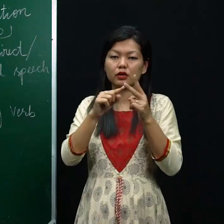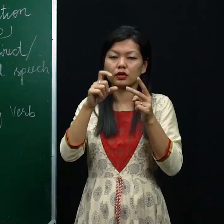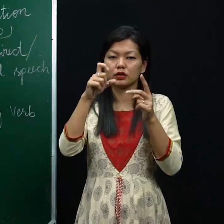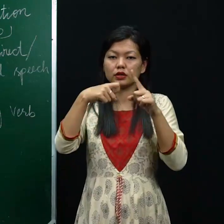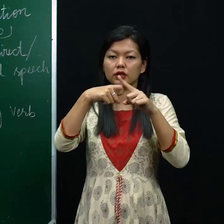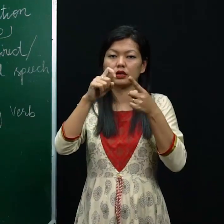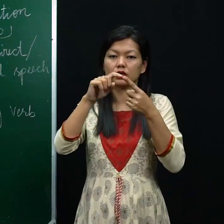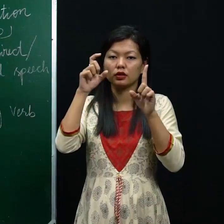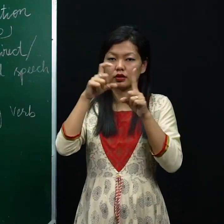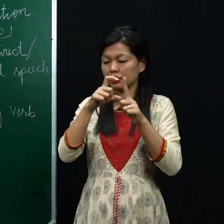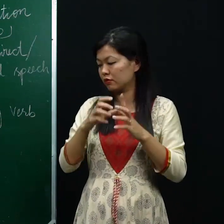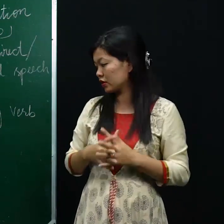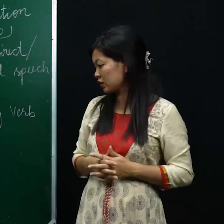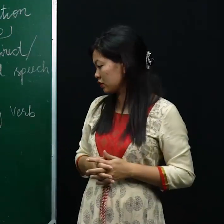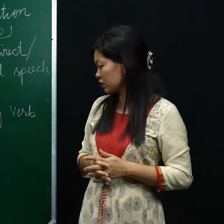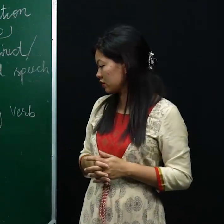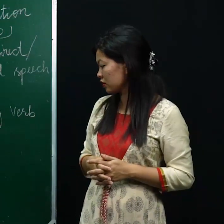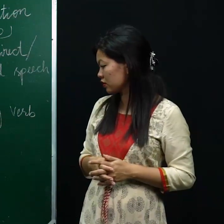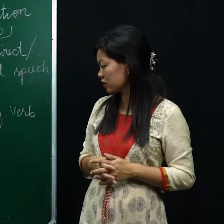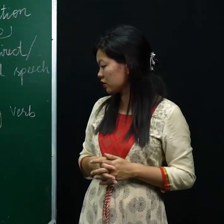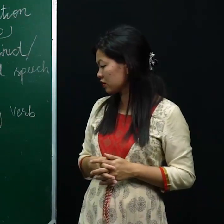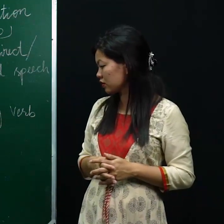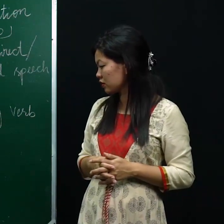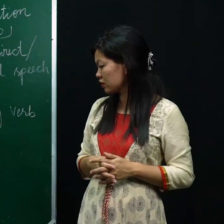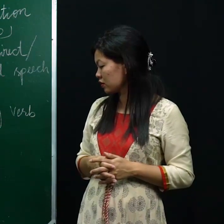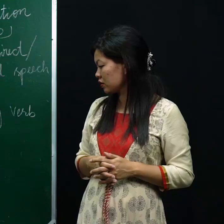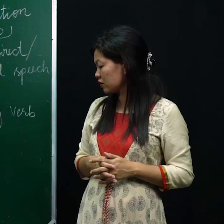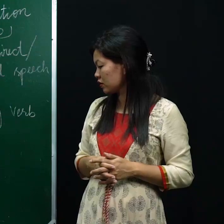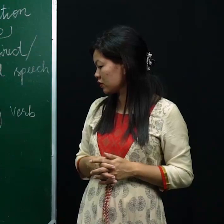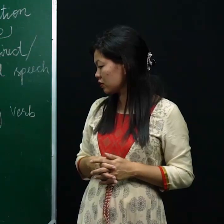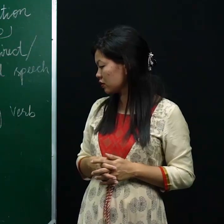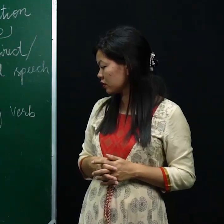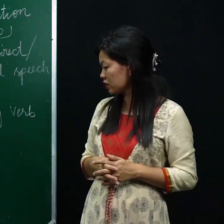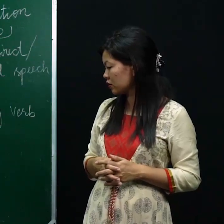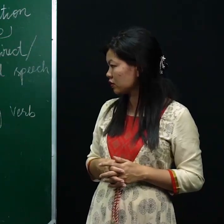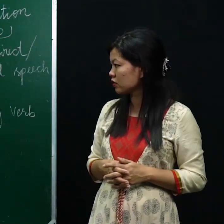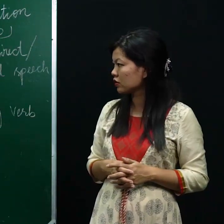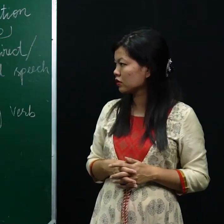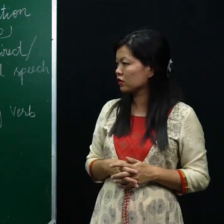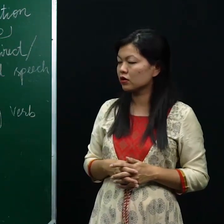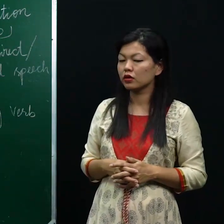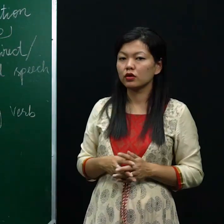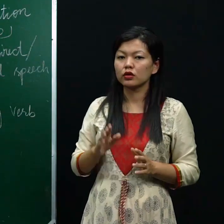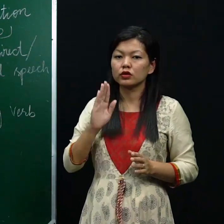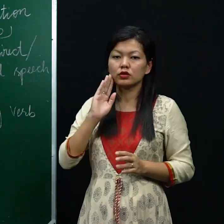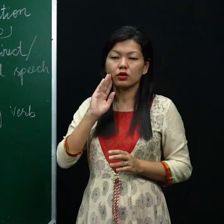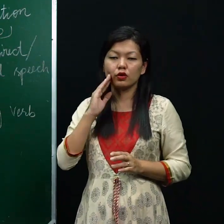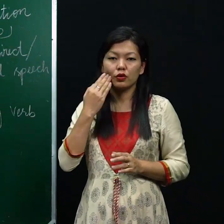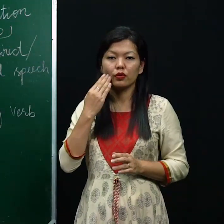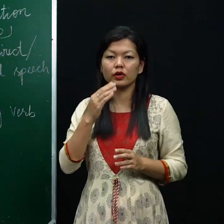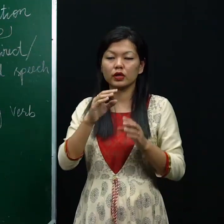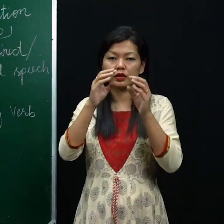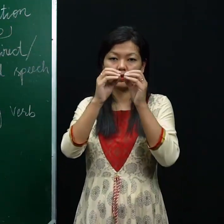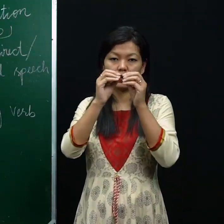of the time the word be is followed by a verb, and in that case, remember to put past tense in the verb every